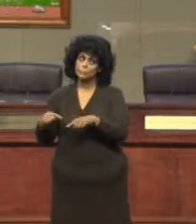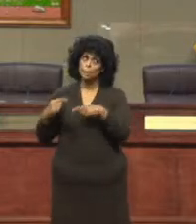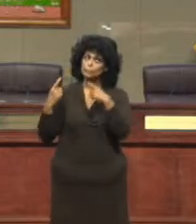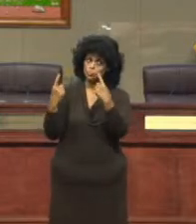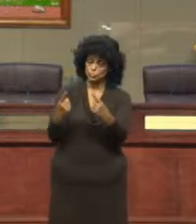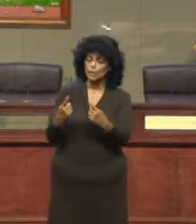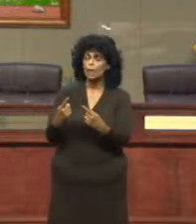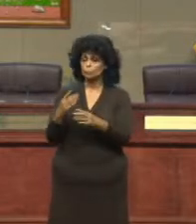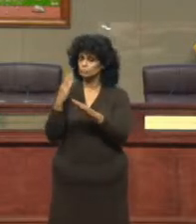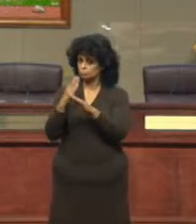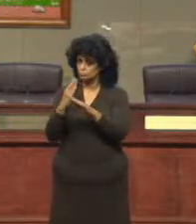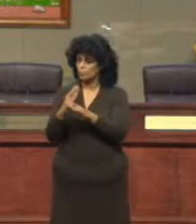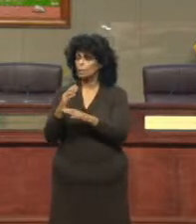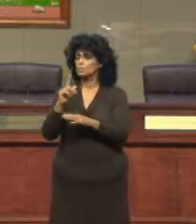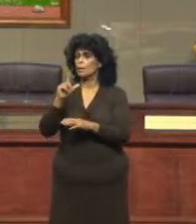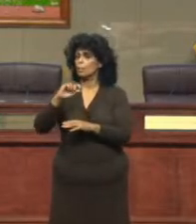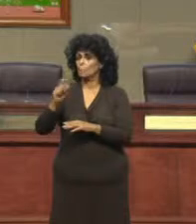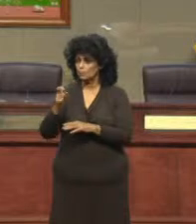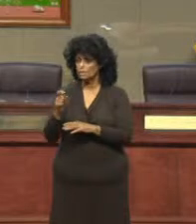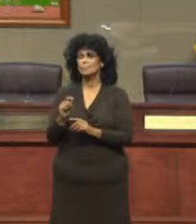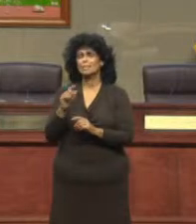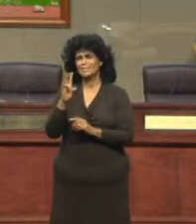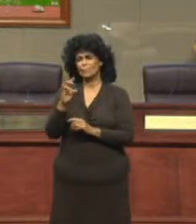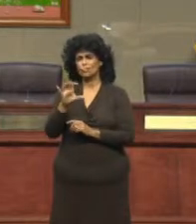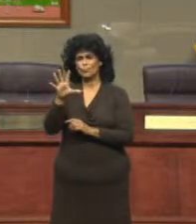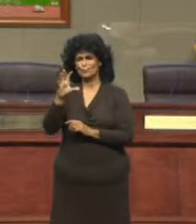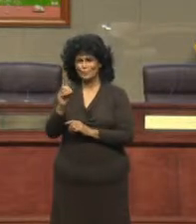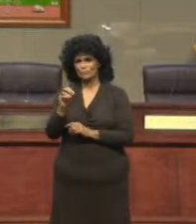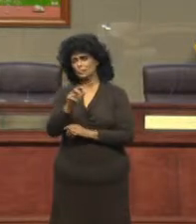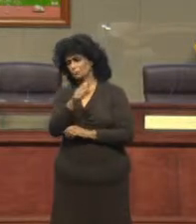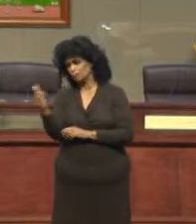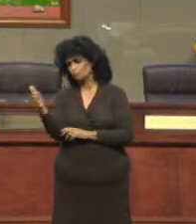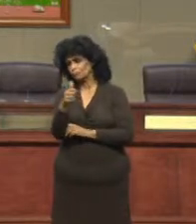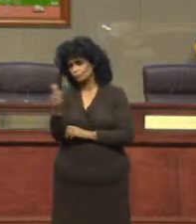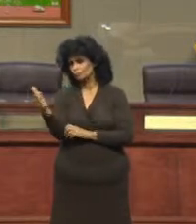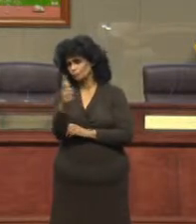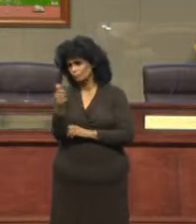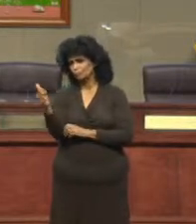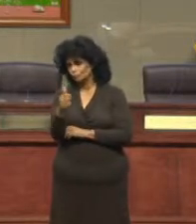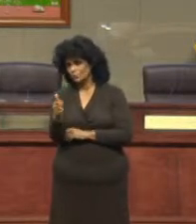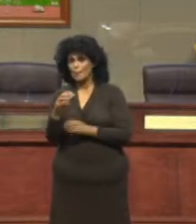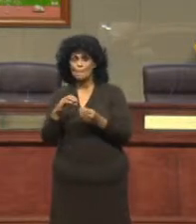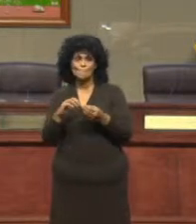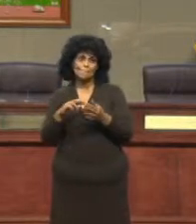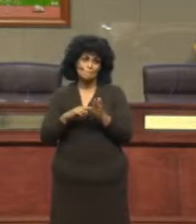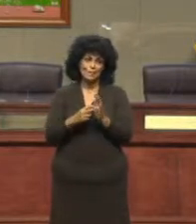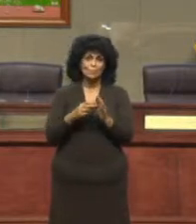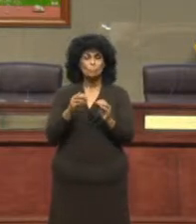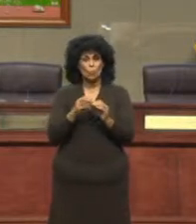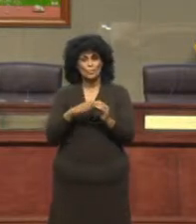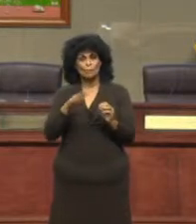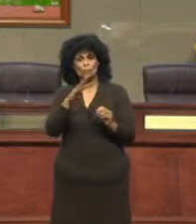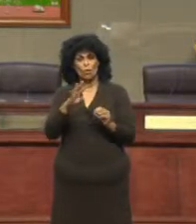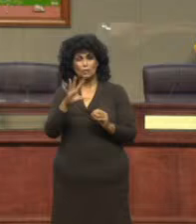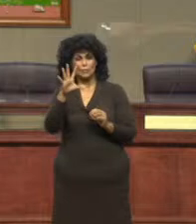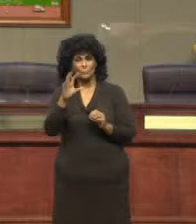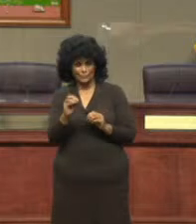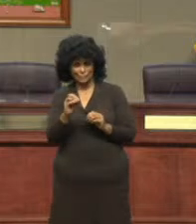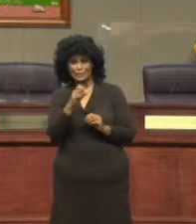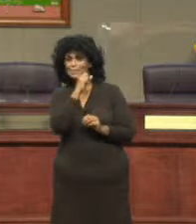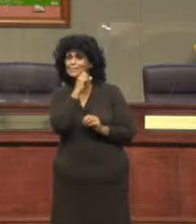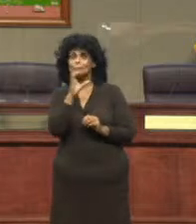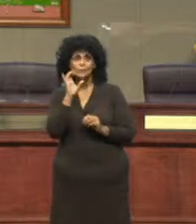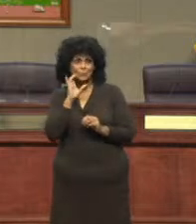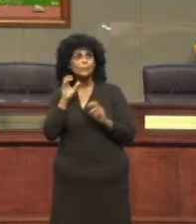750 trips to these vaccination sites, which resulted in over 450 seniors able to get vaccinated.